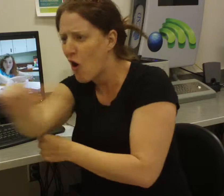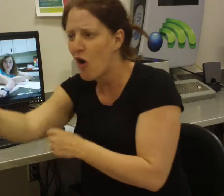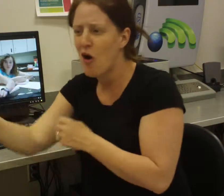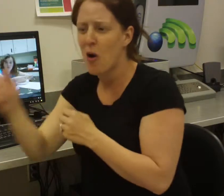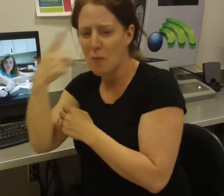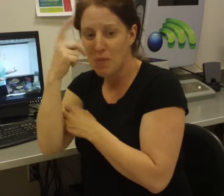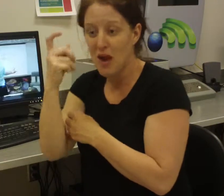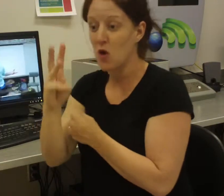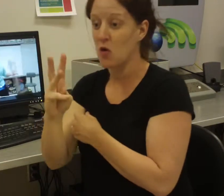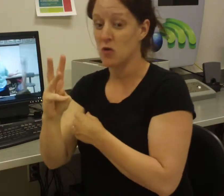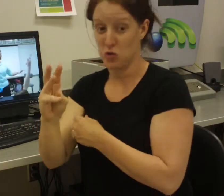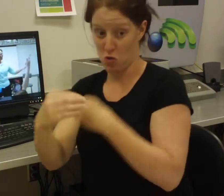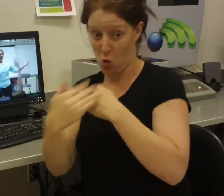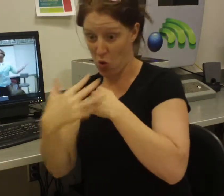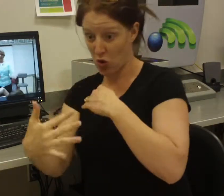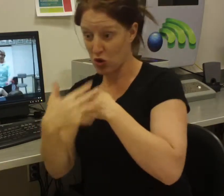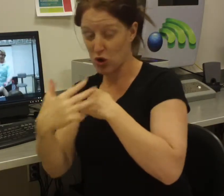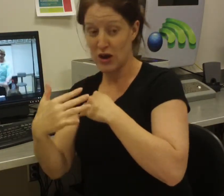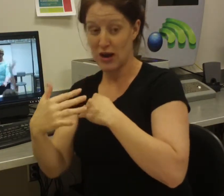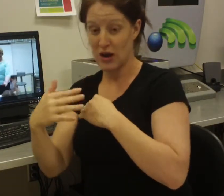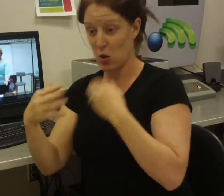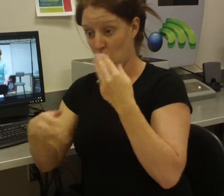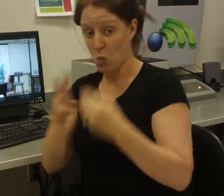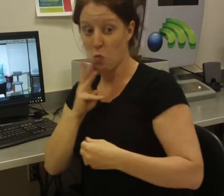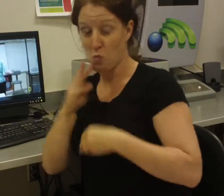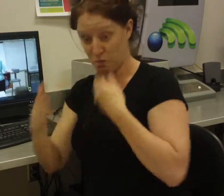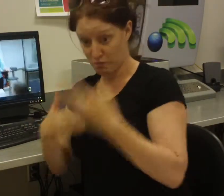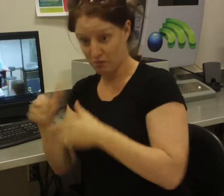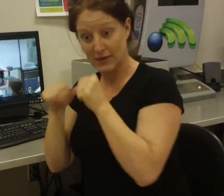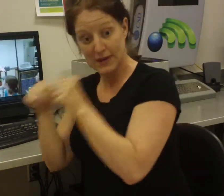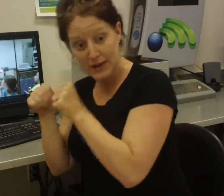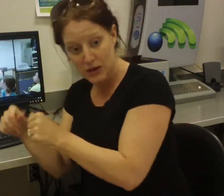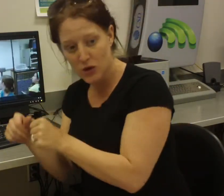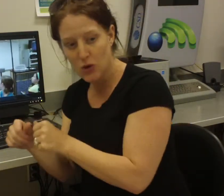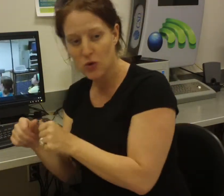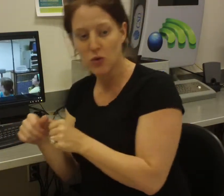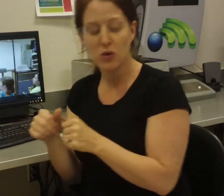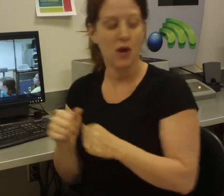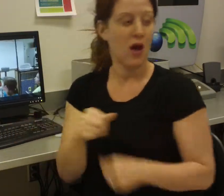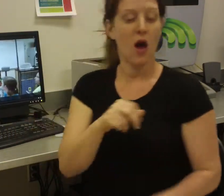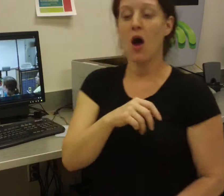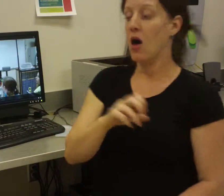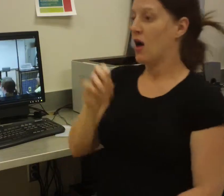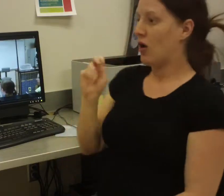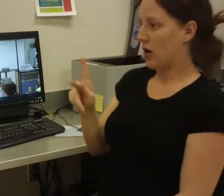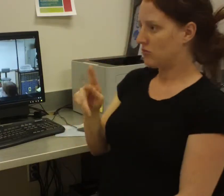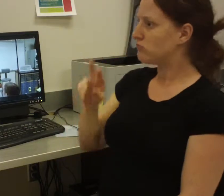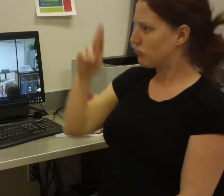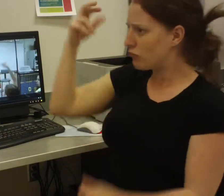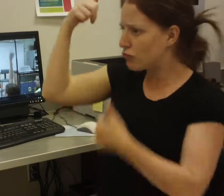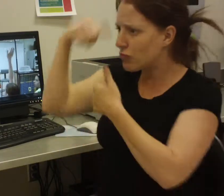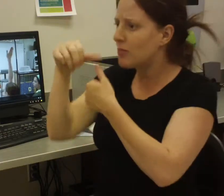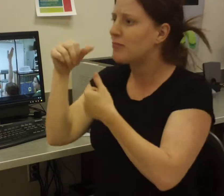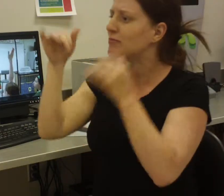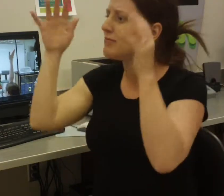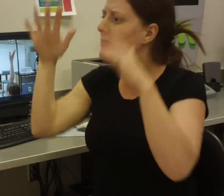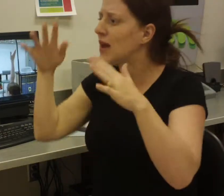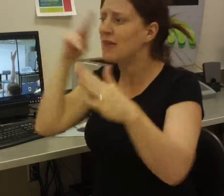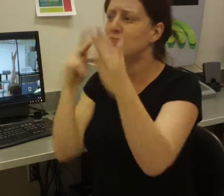Does anyone know? Yes. Rain. Rain, but it hasn't come yet. Where's that moisture that's going to be in that clouds coming